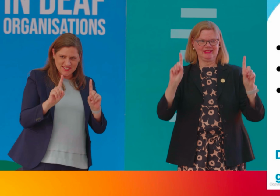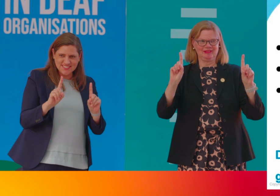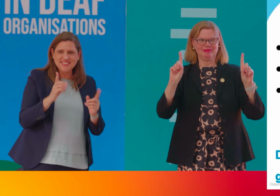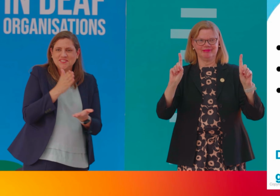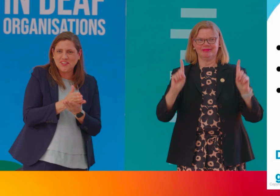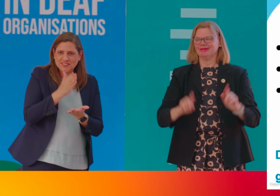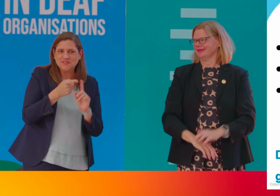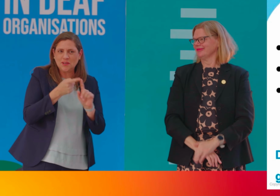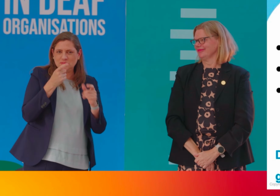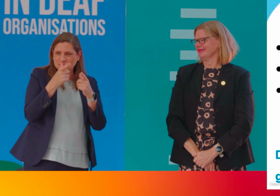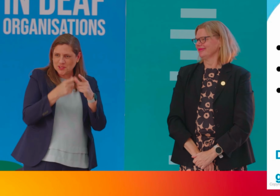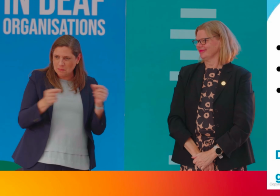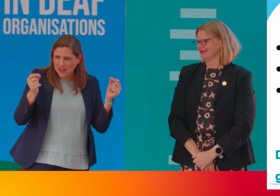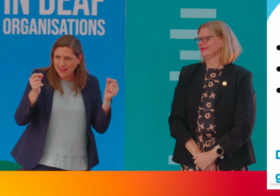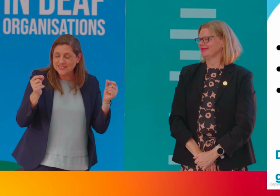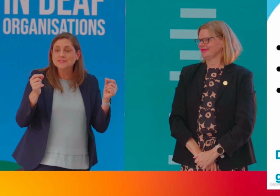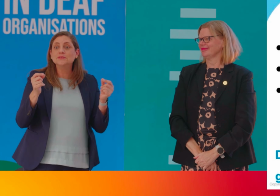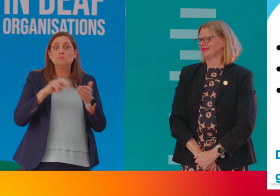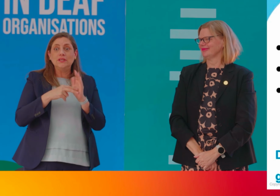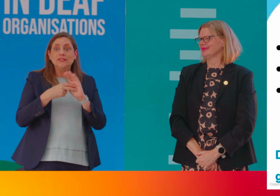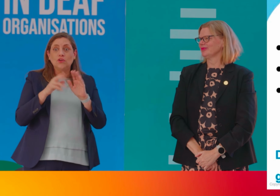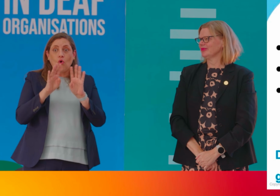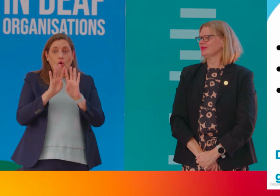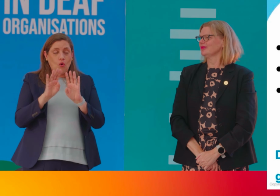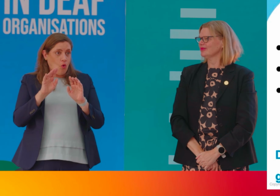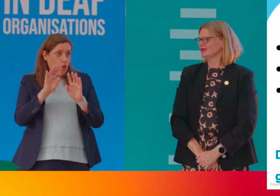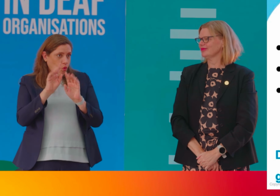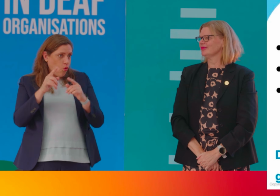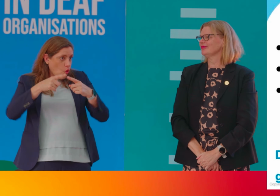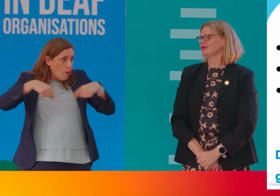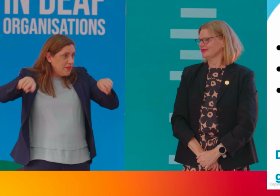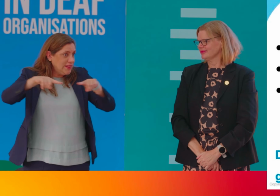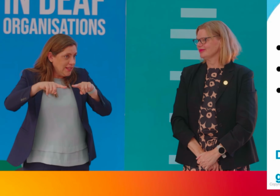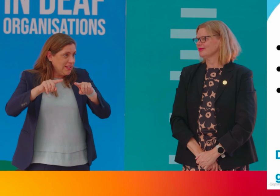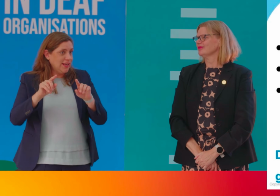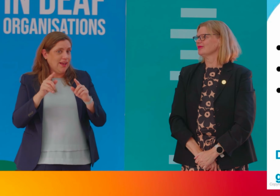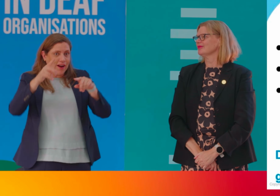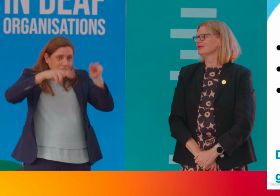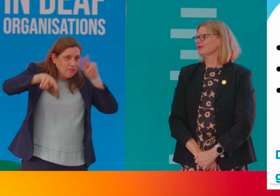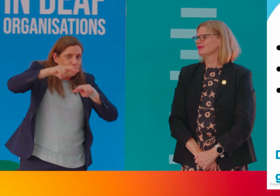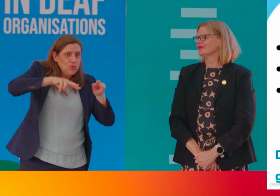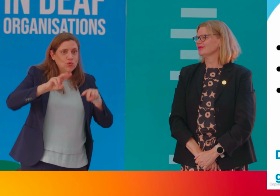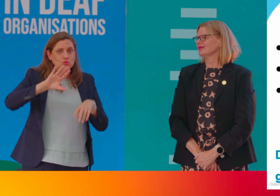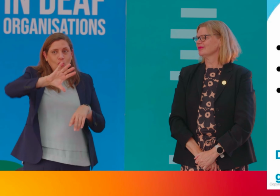is called Hiroshi Tamon. Hiroshi Tamon is from Japan.